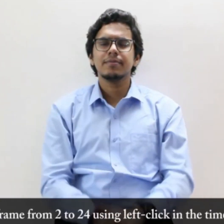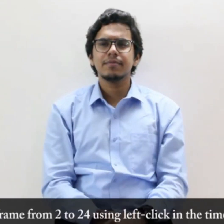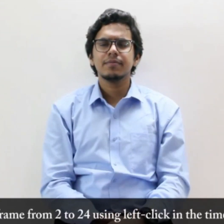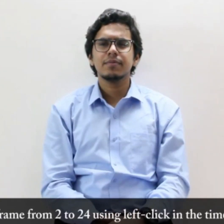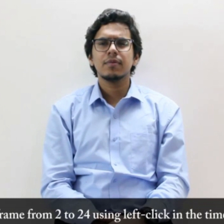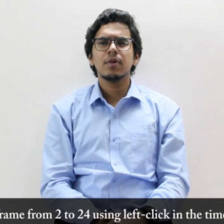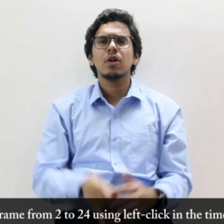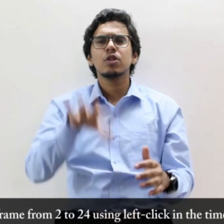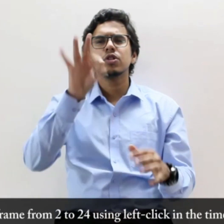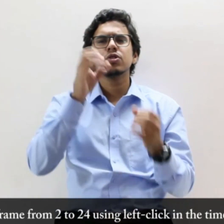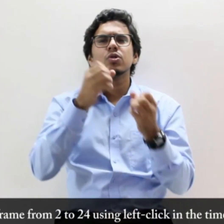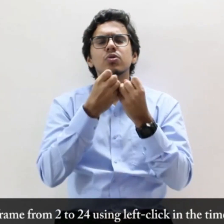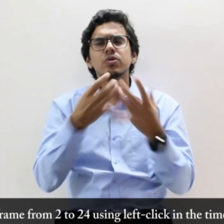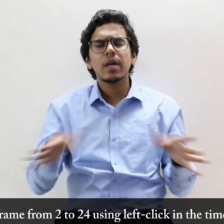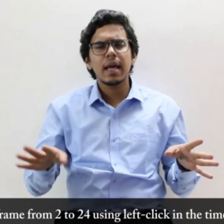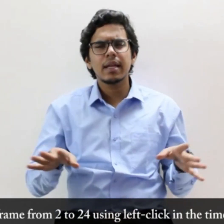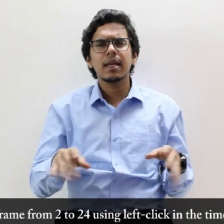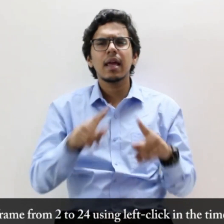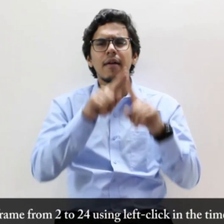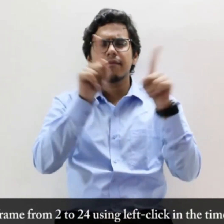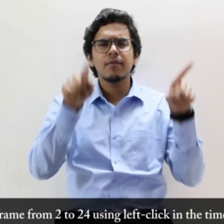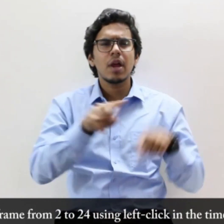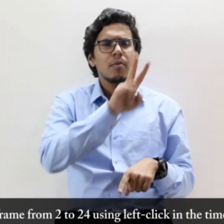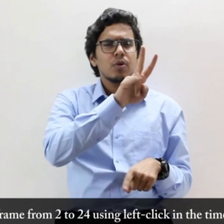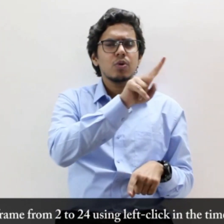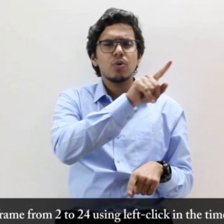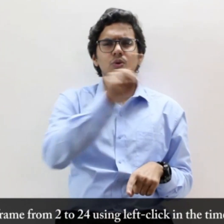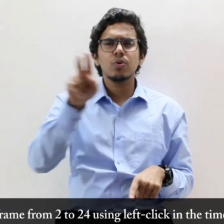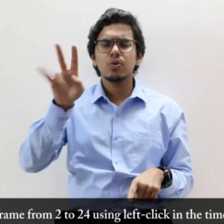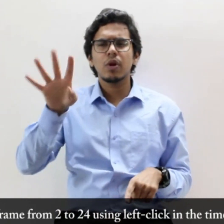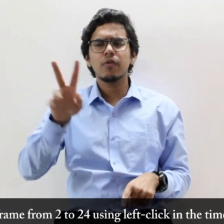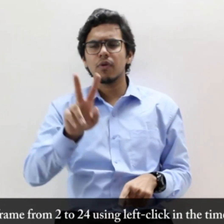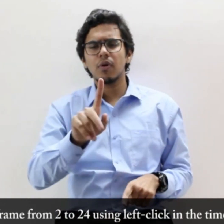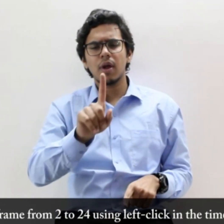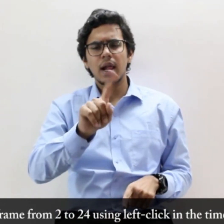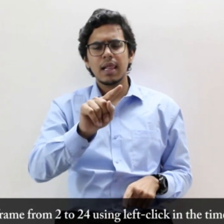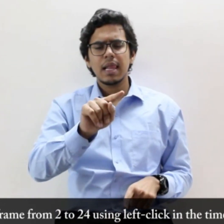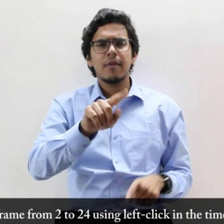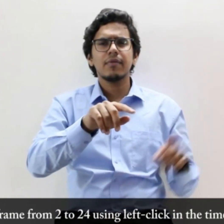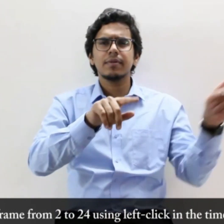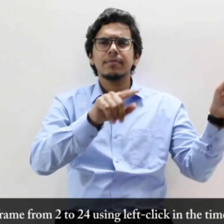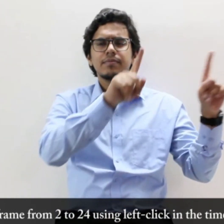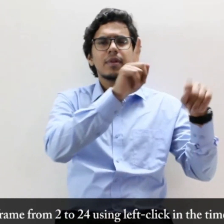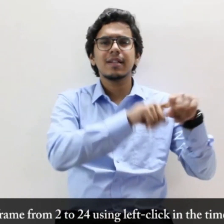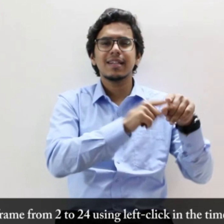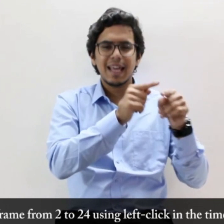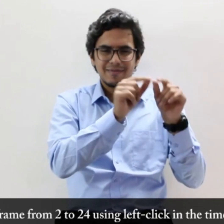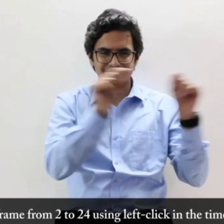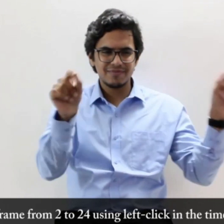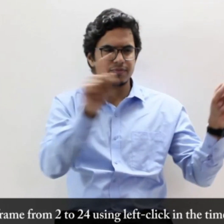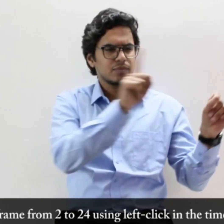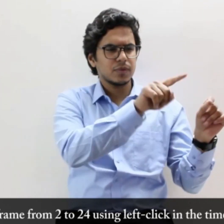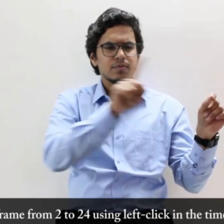choose any frame from 2 to 24 using left click in the timeline